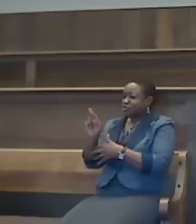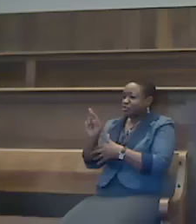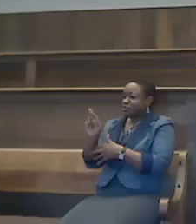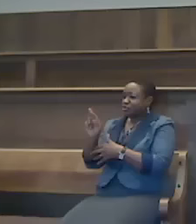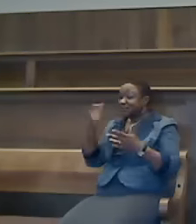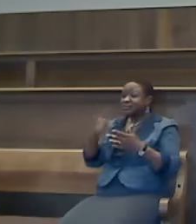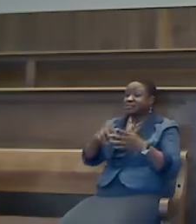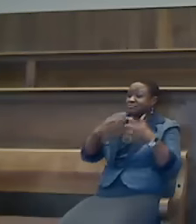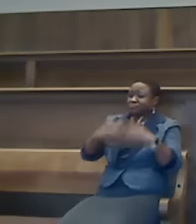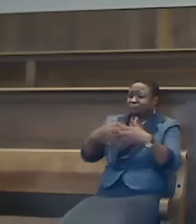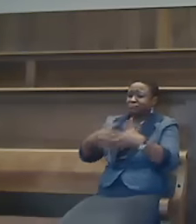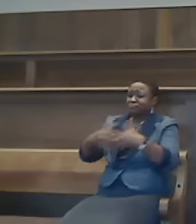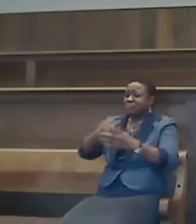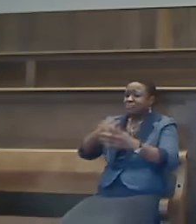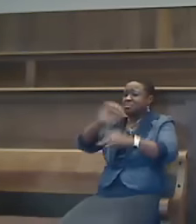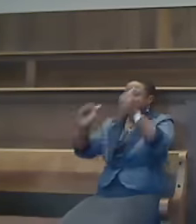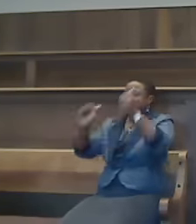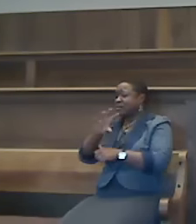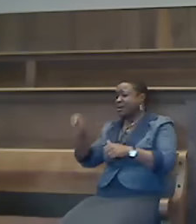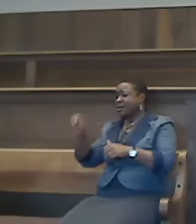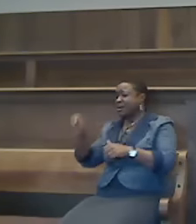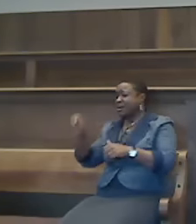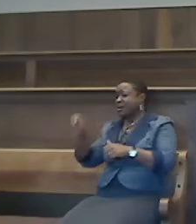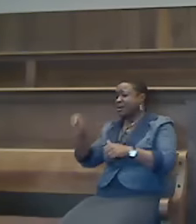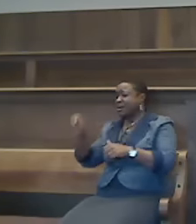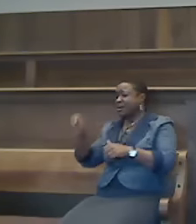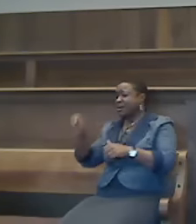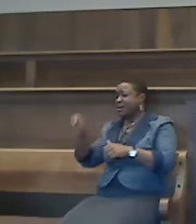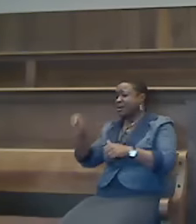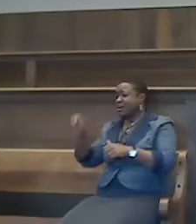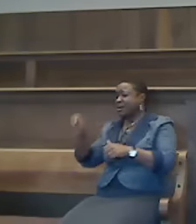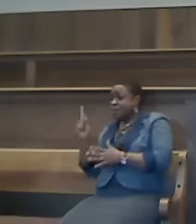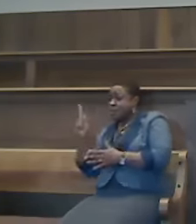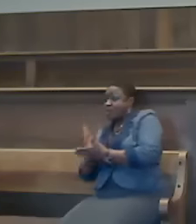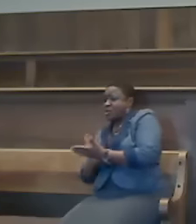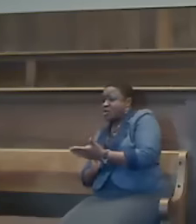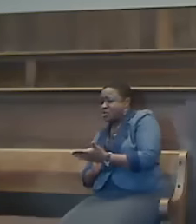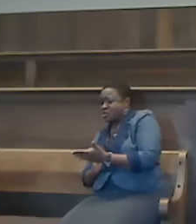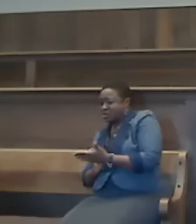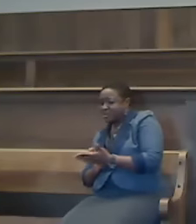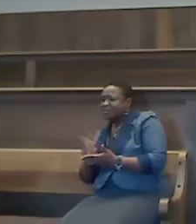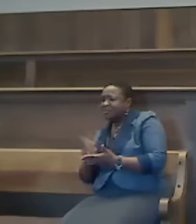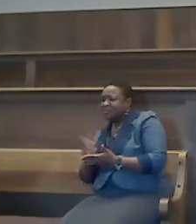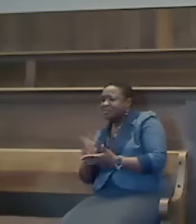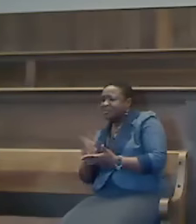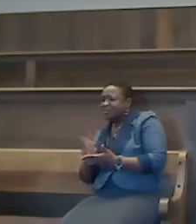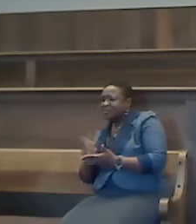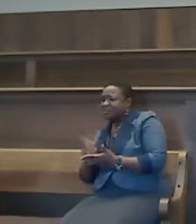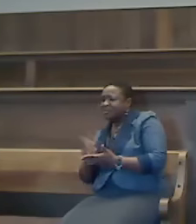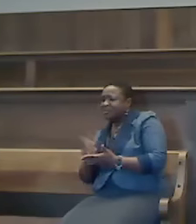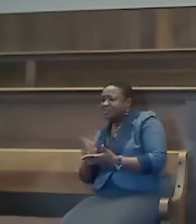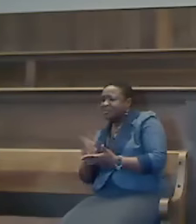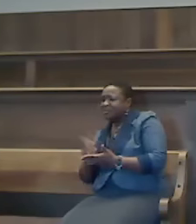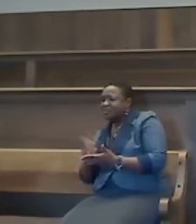large part of that. It will not go on forever. Something is going to collapse. We will either have